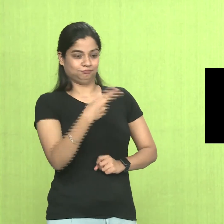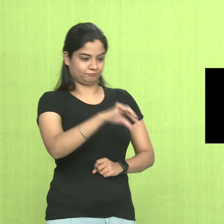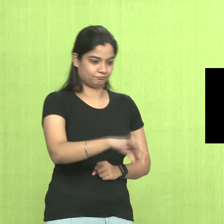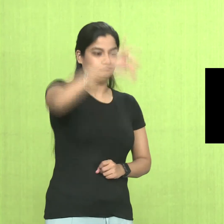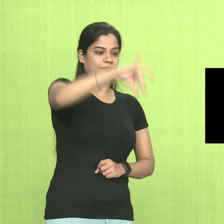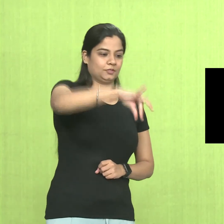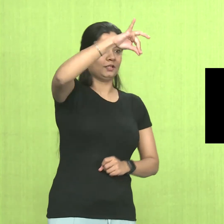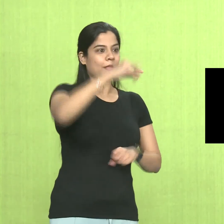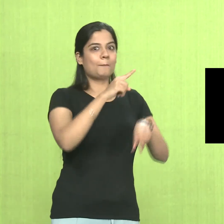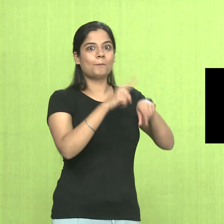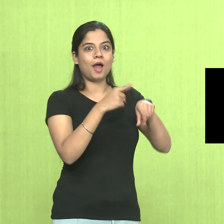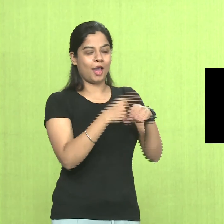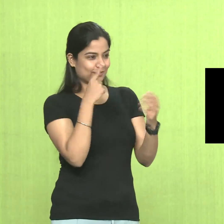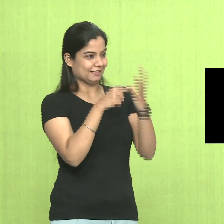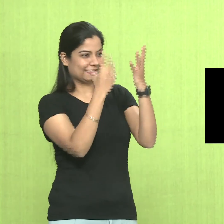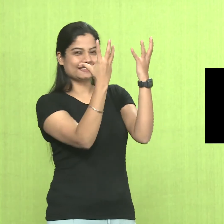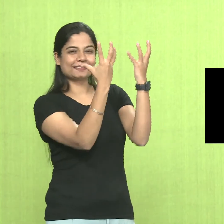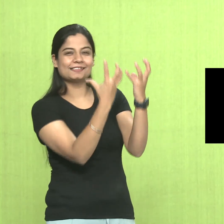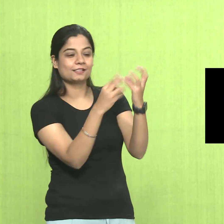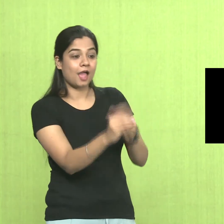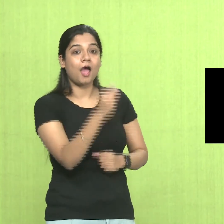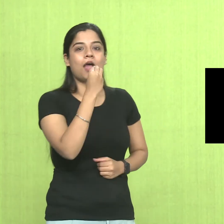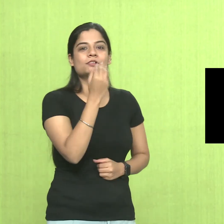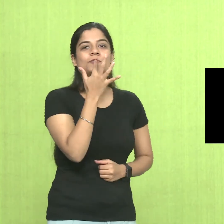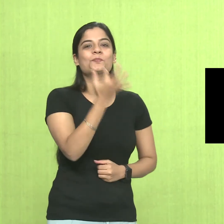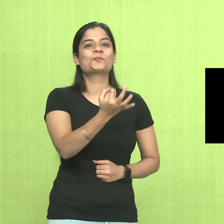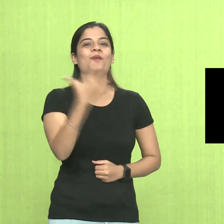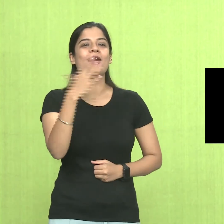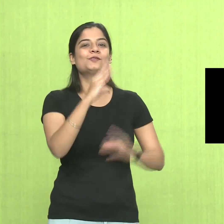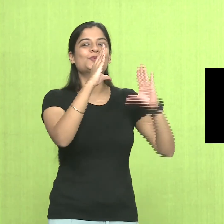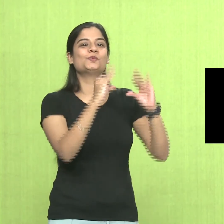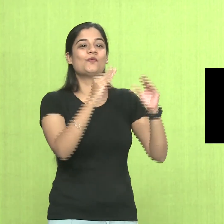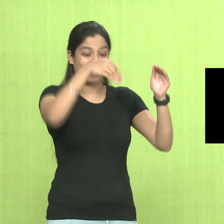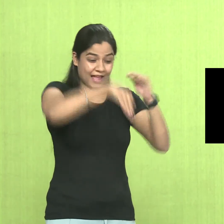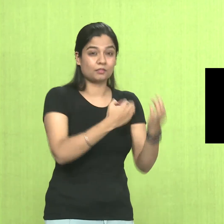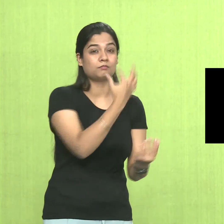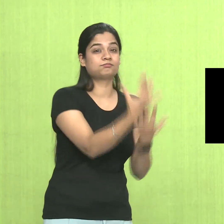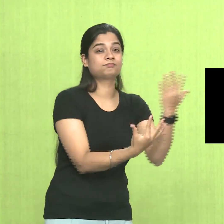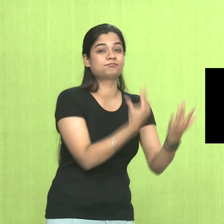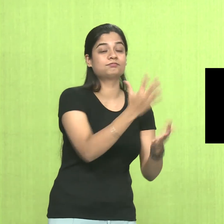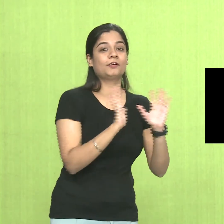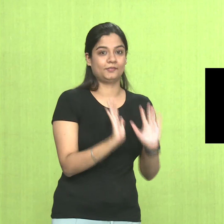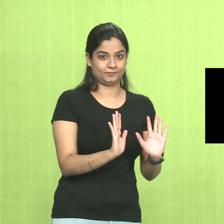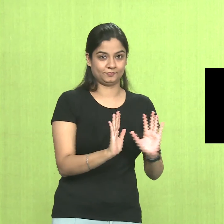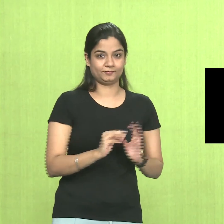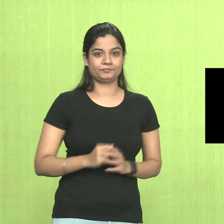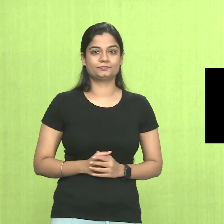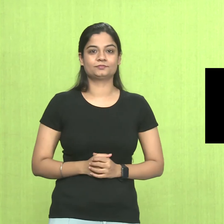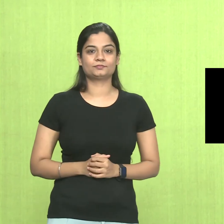turns on, you can take out the bread and you can see that the bread has turned a little brown and it's very tasty to eat. So